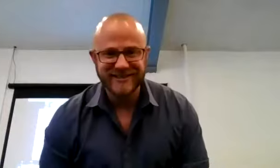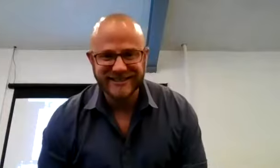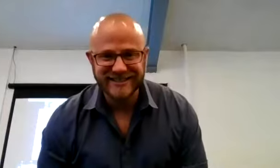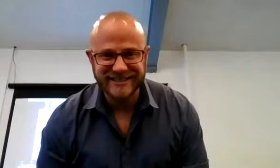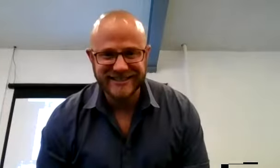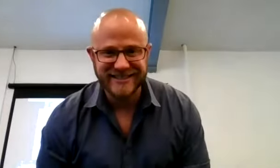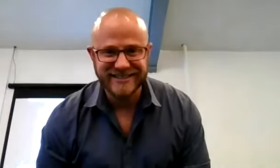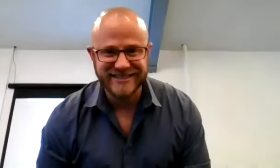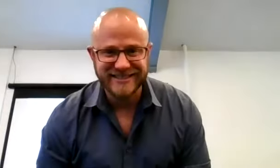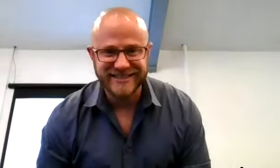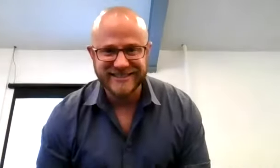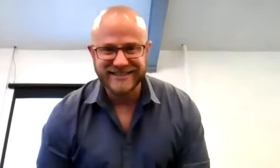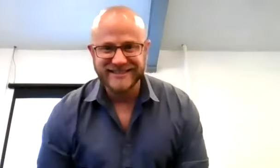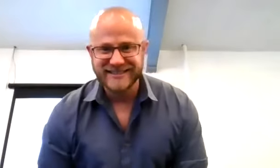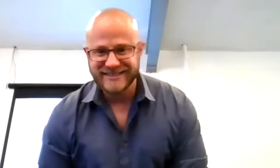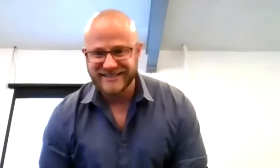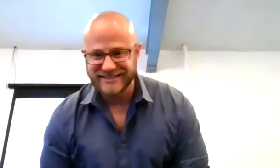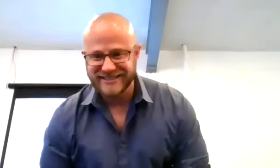but thank you.